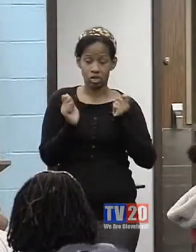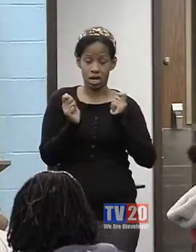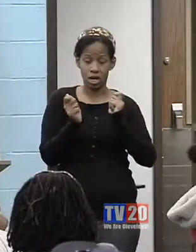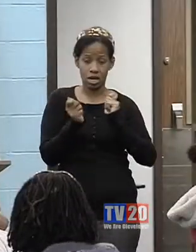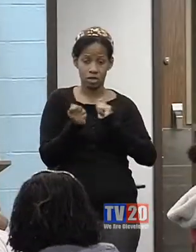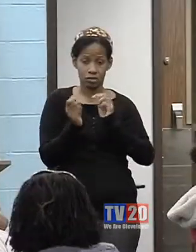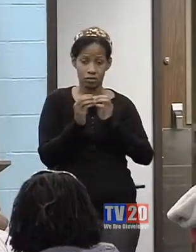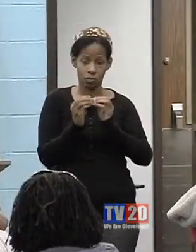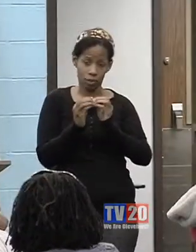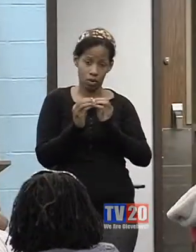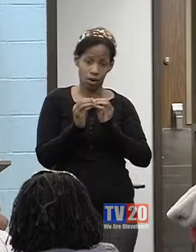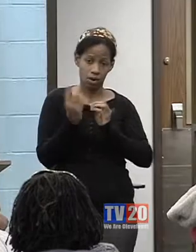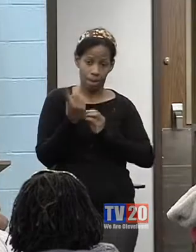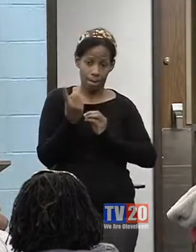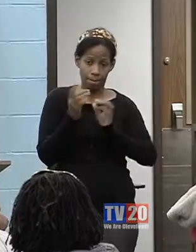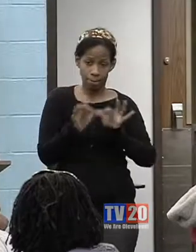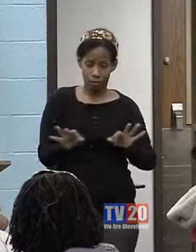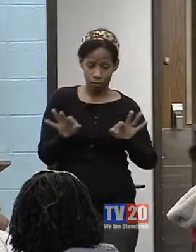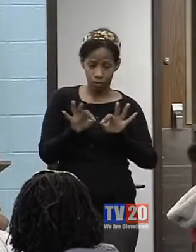to always